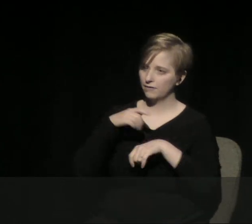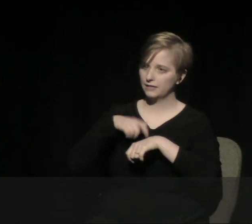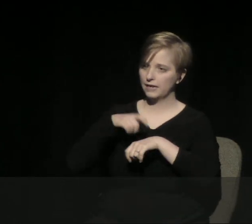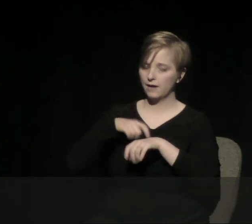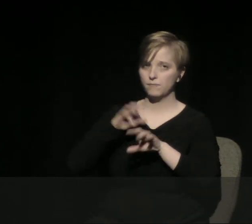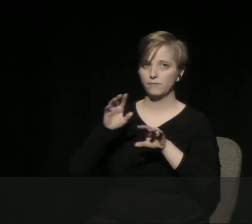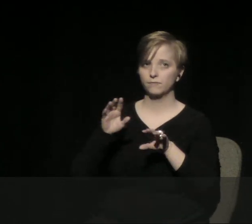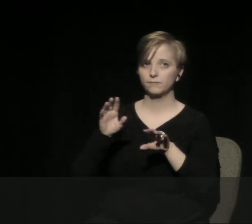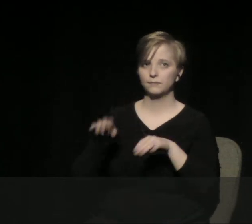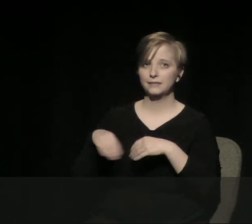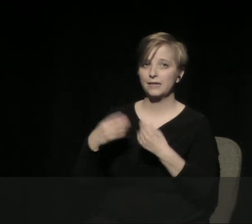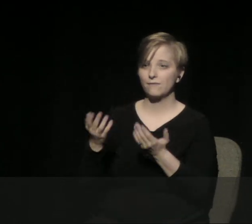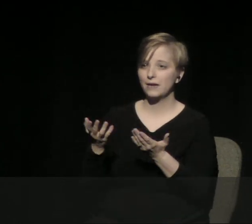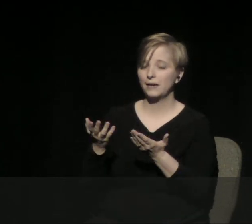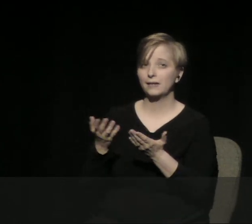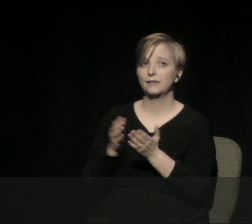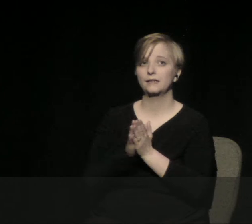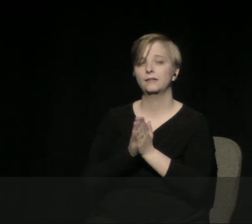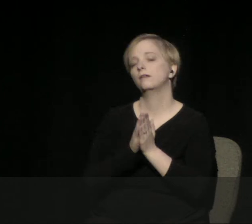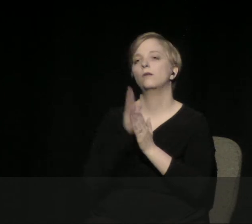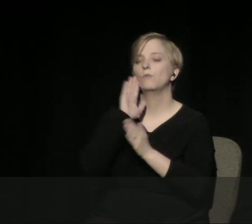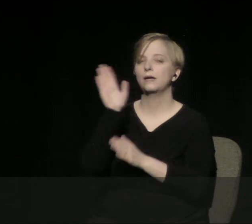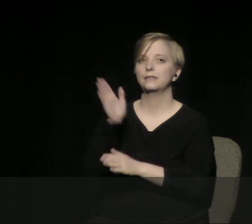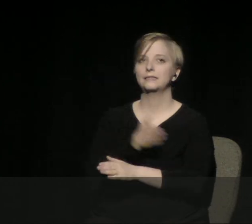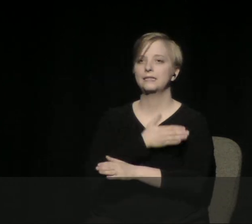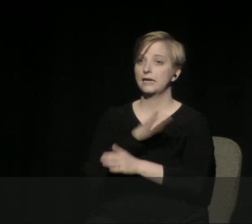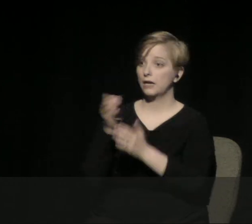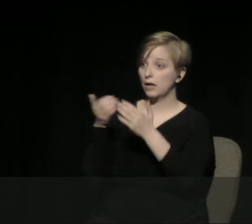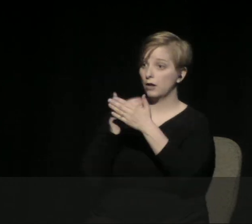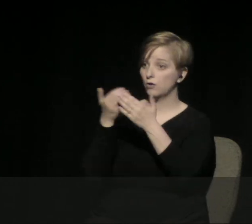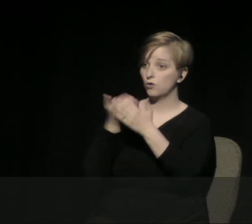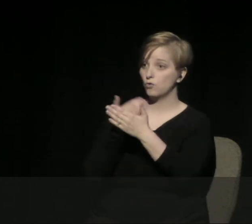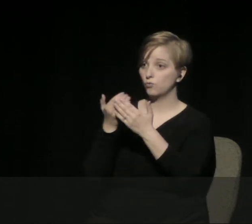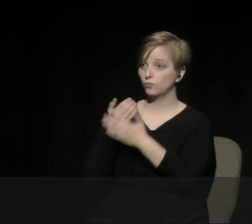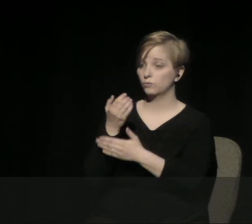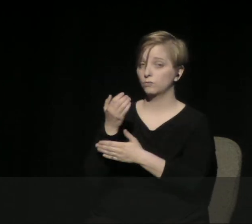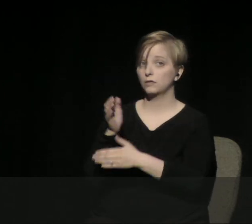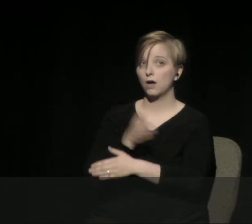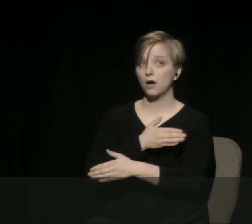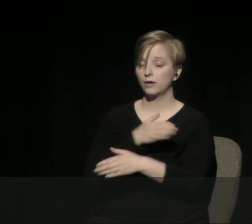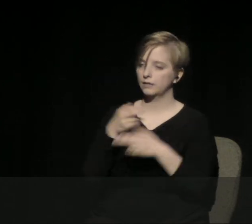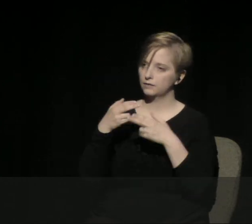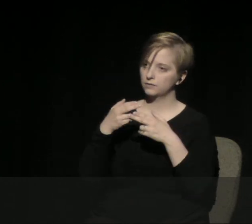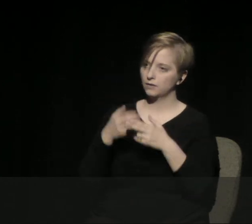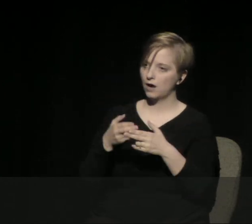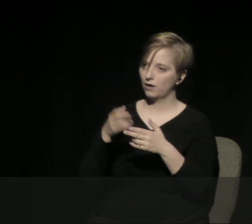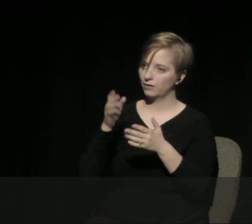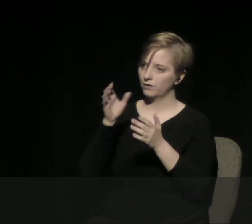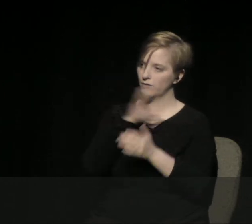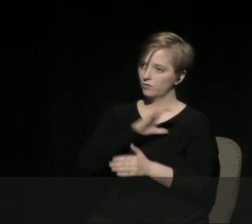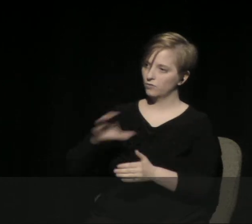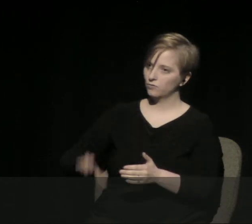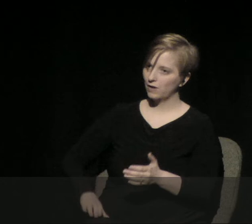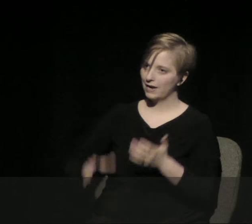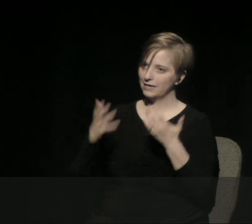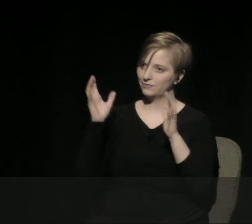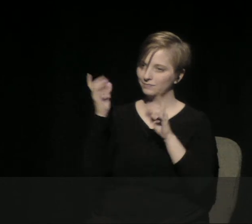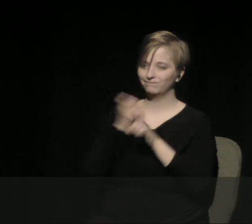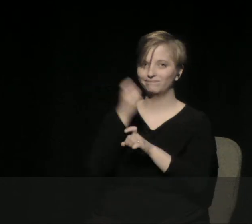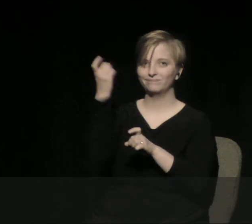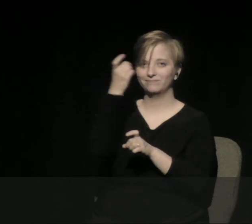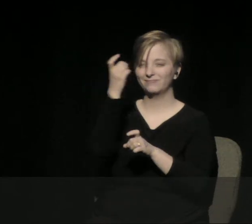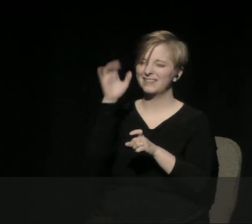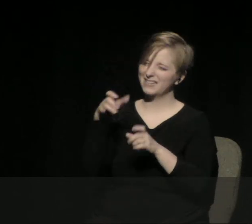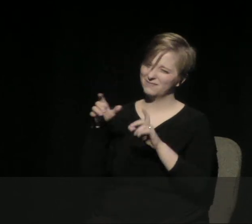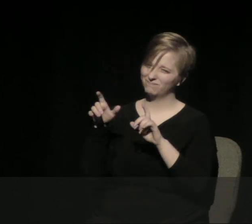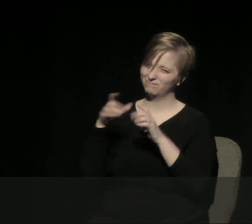Giving, and we're going to sing a new song. It's called The Finished Work of Christ, and that phrase is a big phrase and